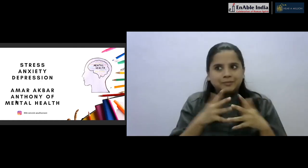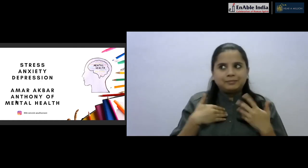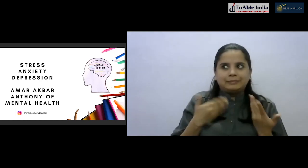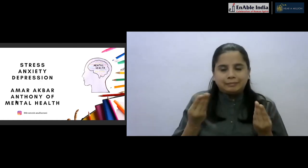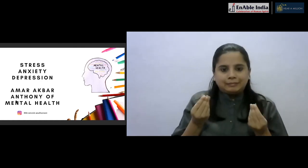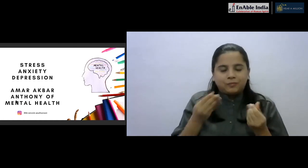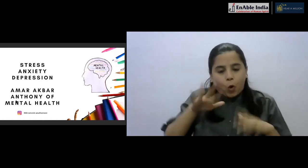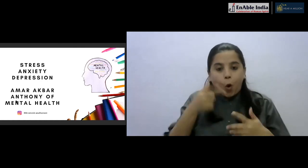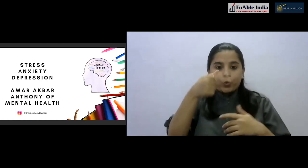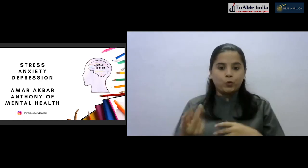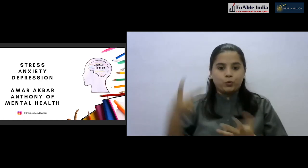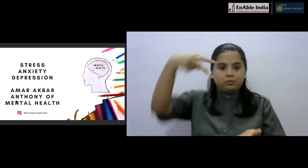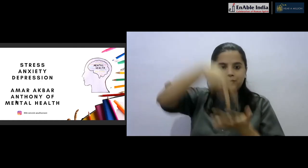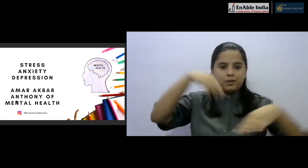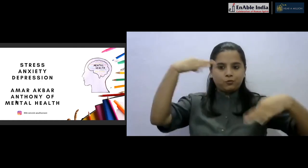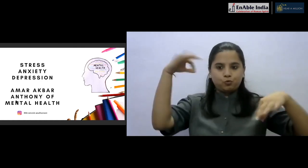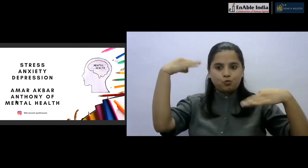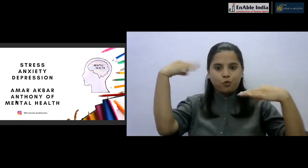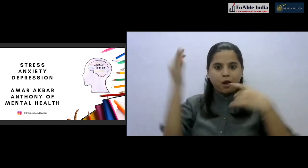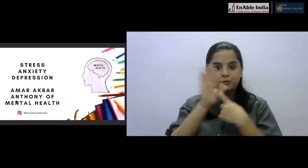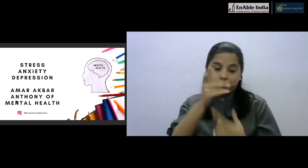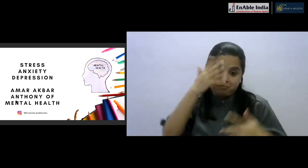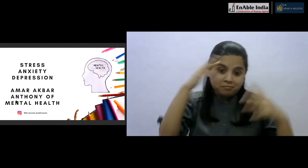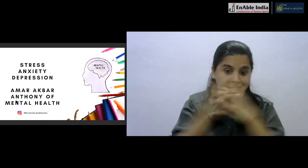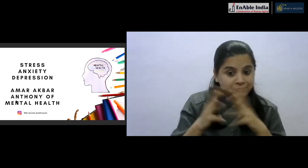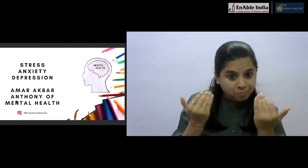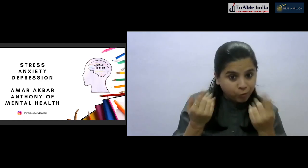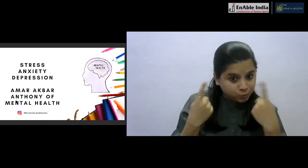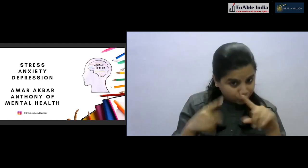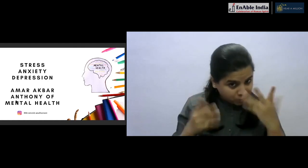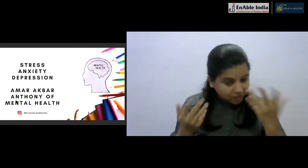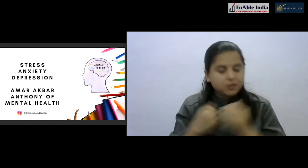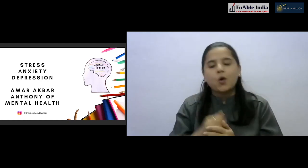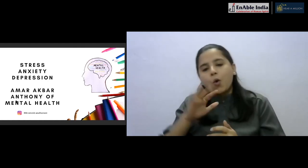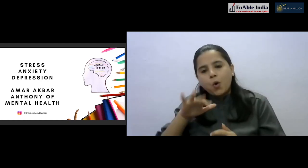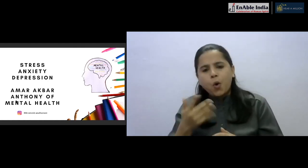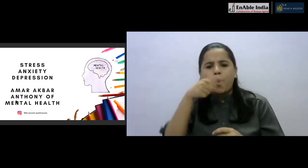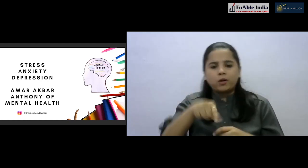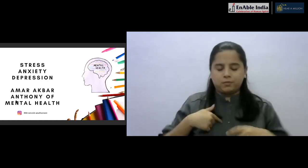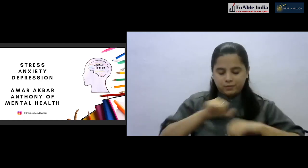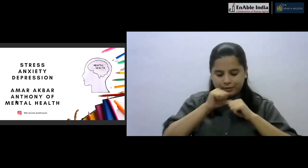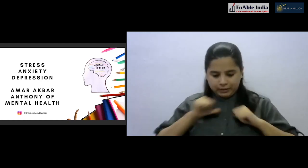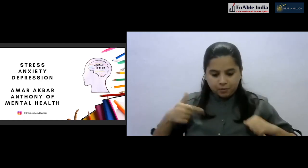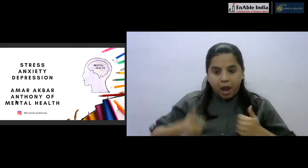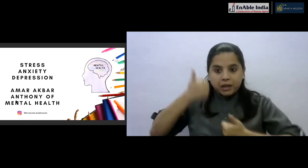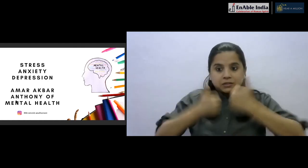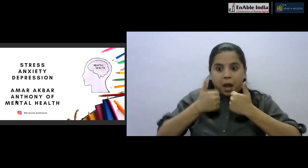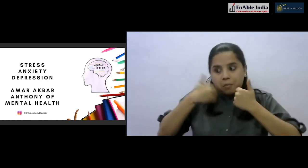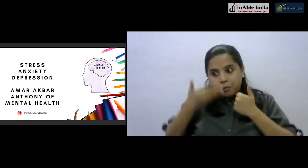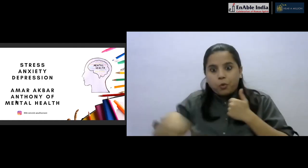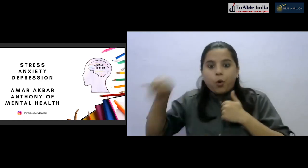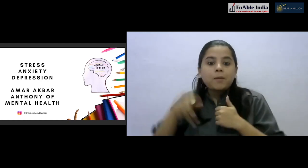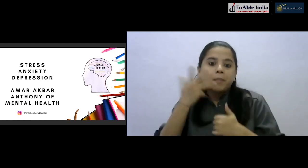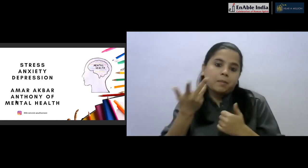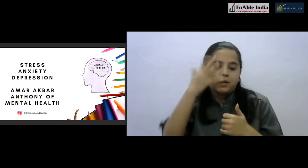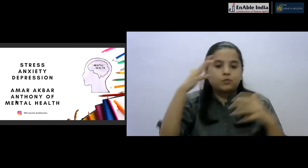a dance gig on a stage, you get stressed. It can be you are getting ready for an exam, stress. See,